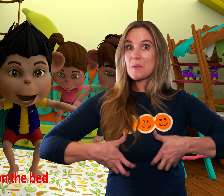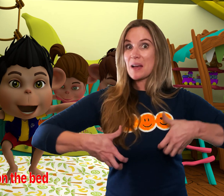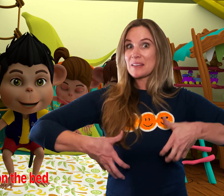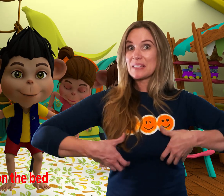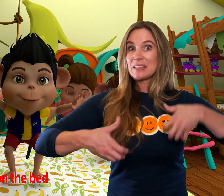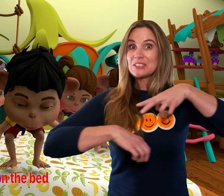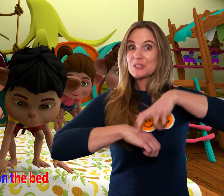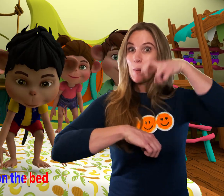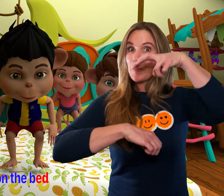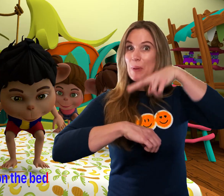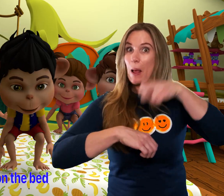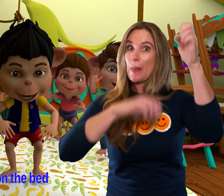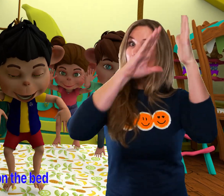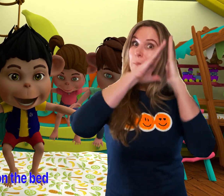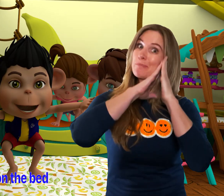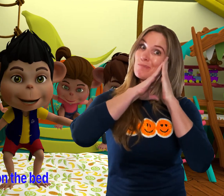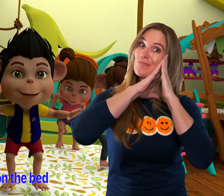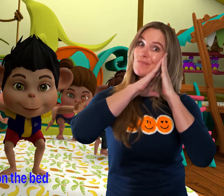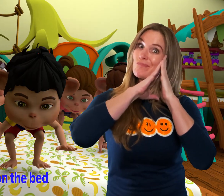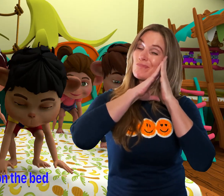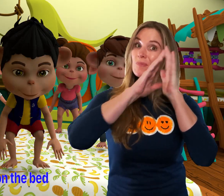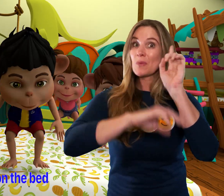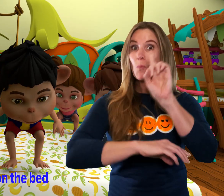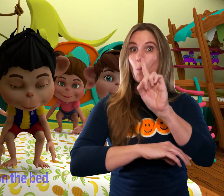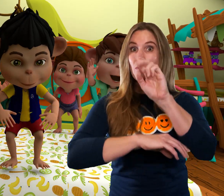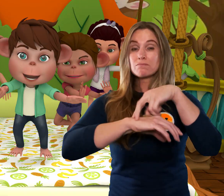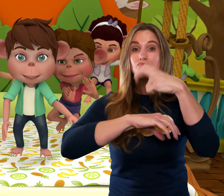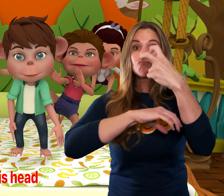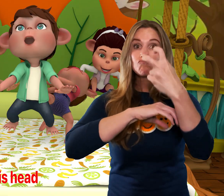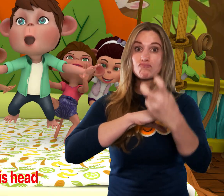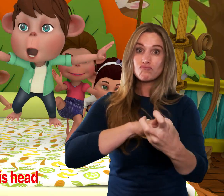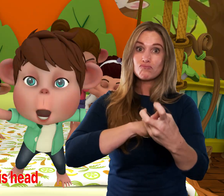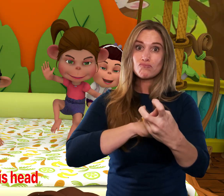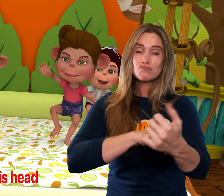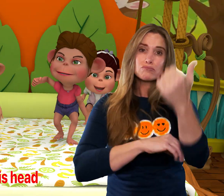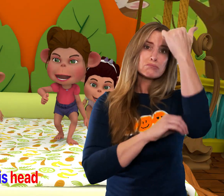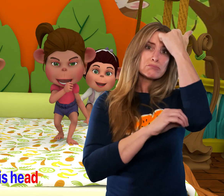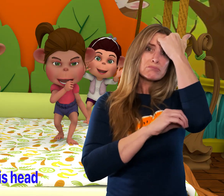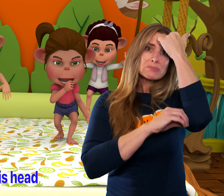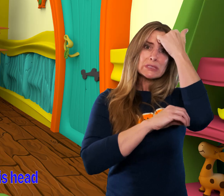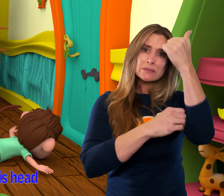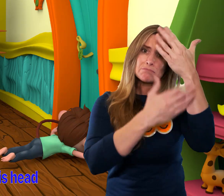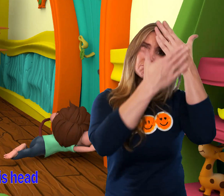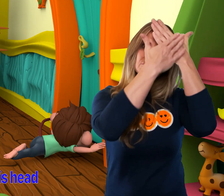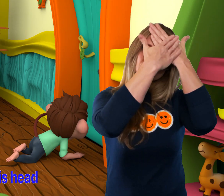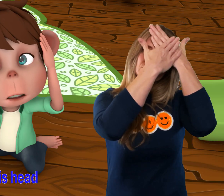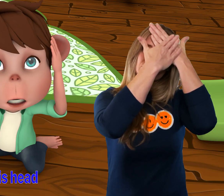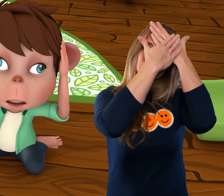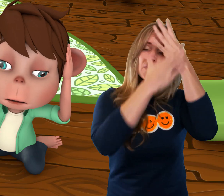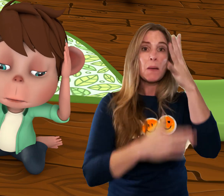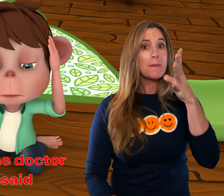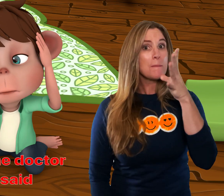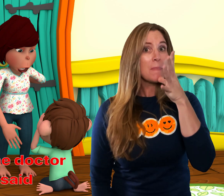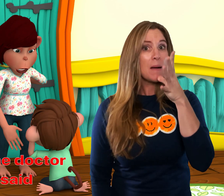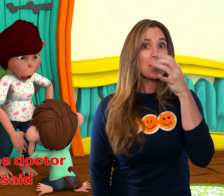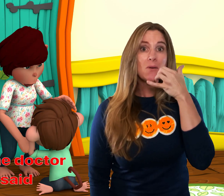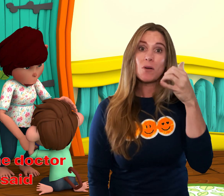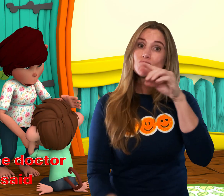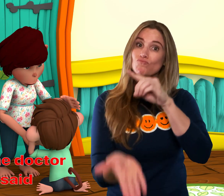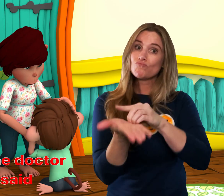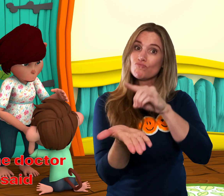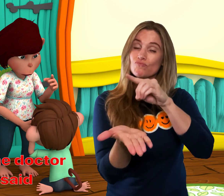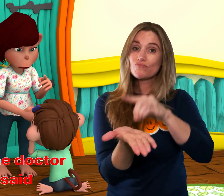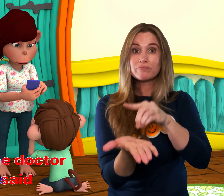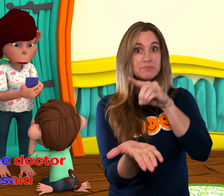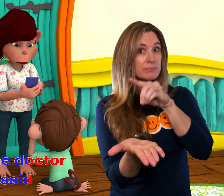Five little monkeys jumping on the bed. One fell off and bumped his head. So